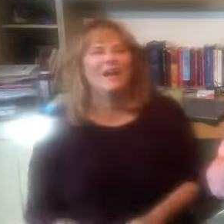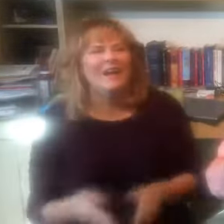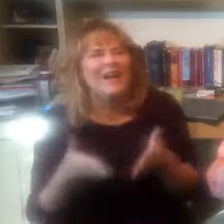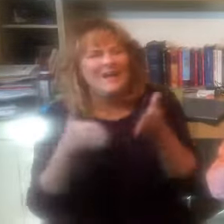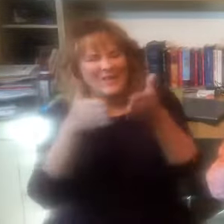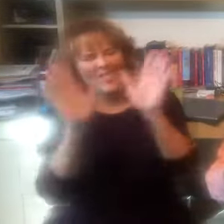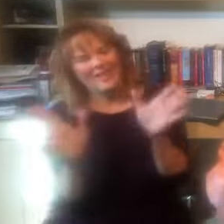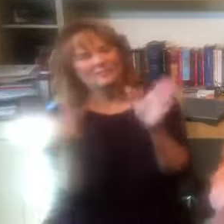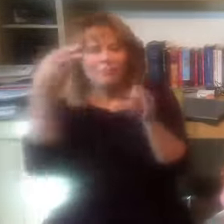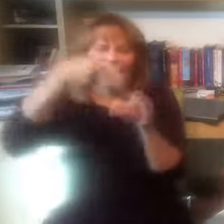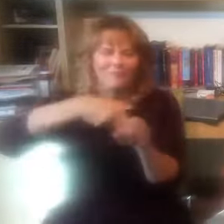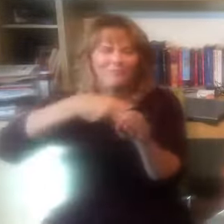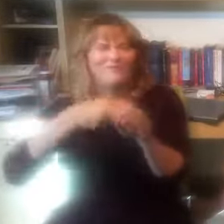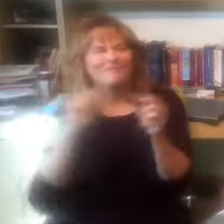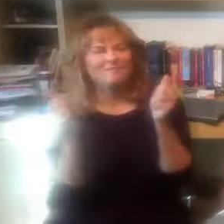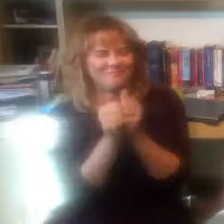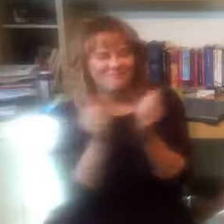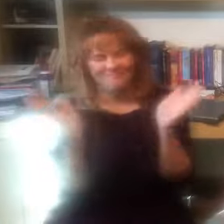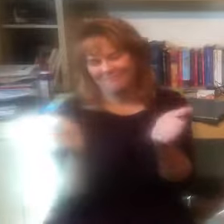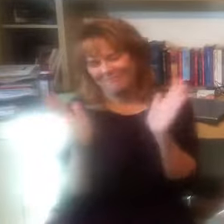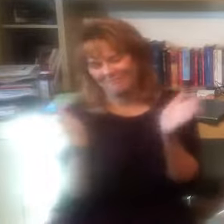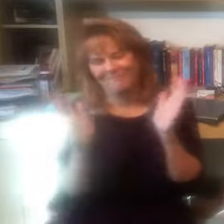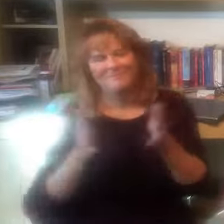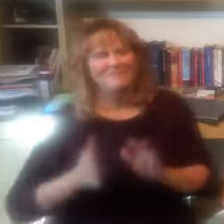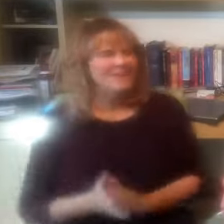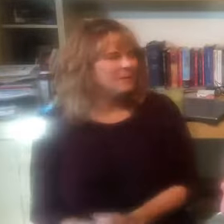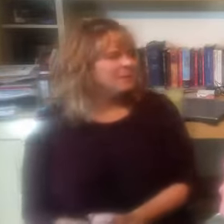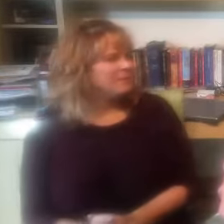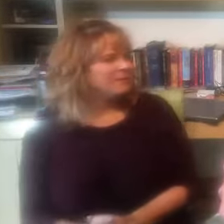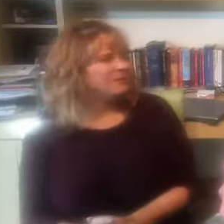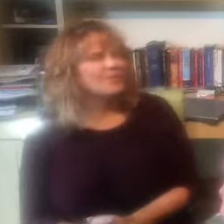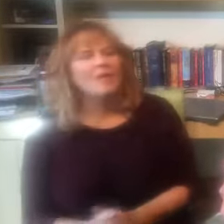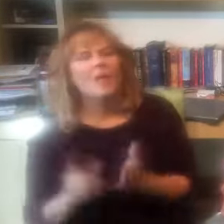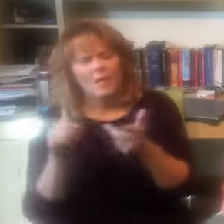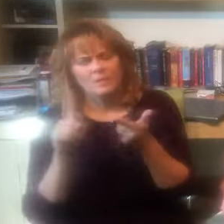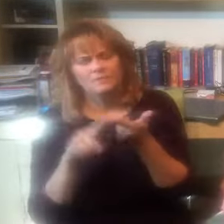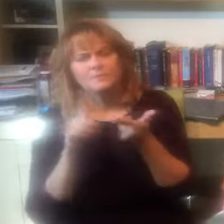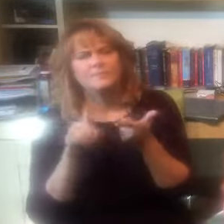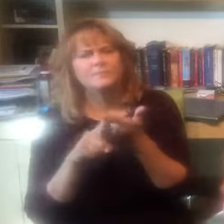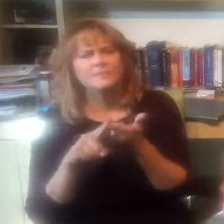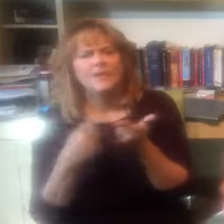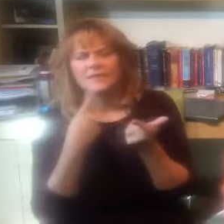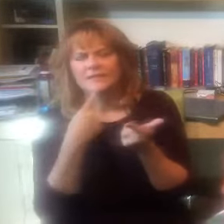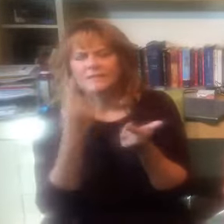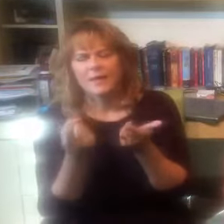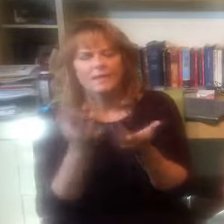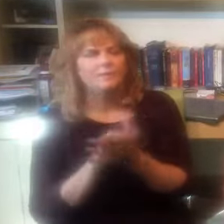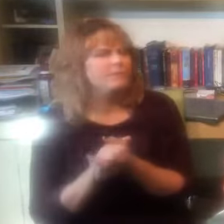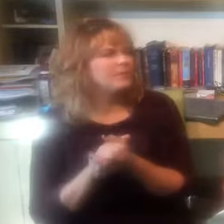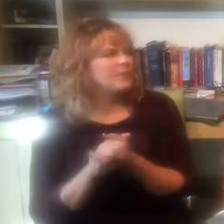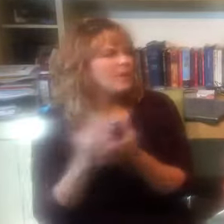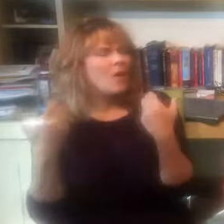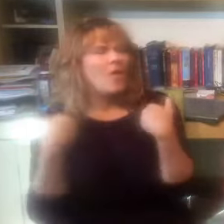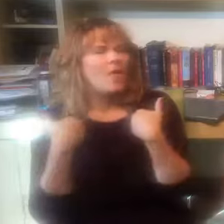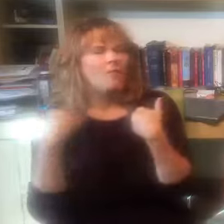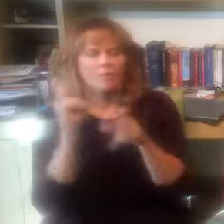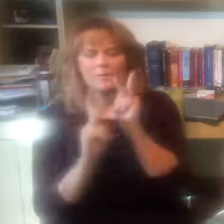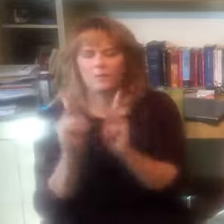you get to jump right in of what we're doing. Another thing I'd like to say is that we're having people